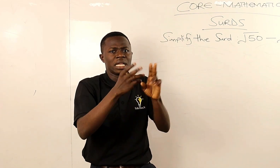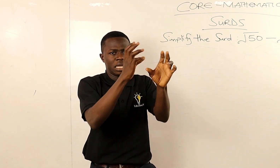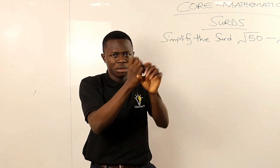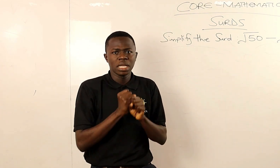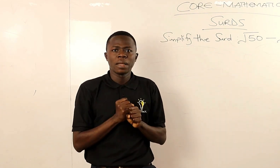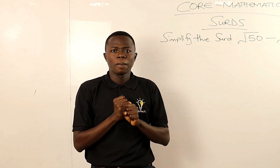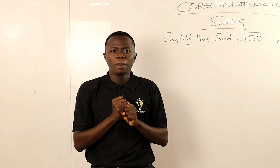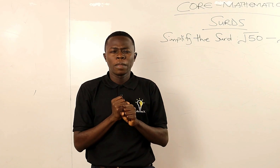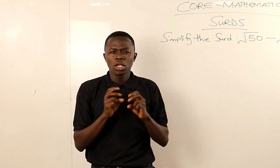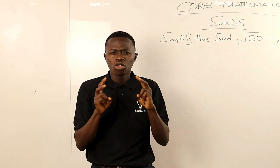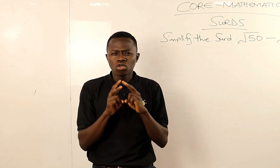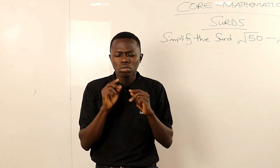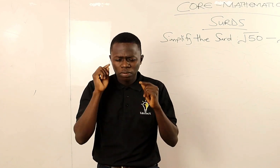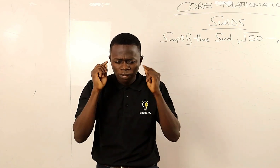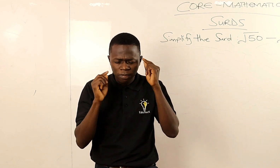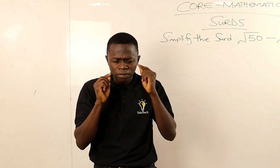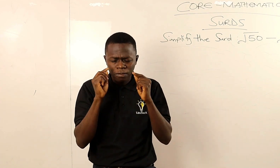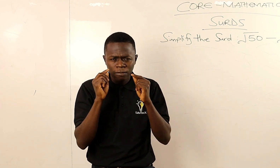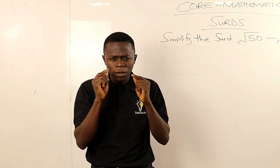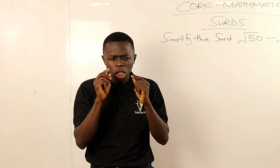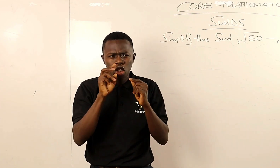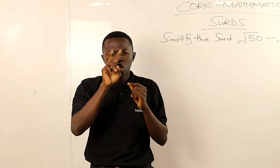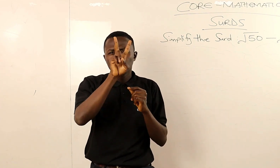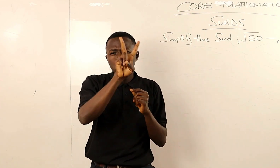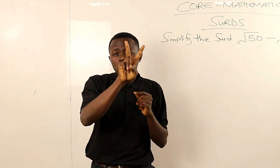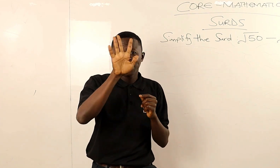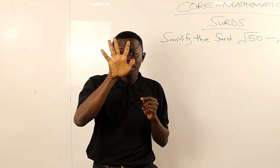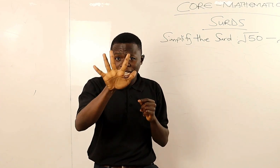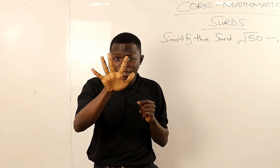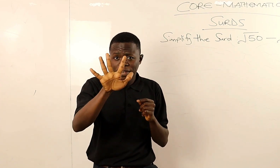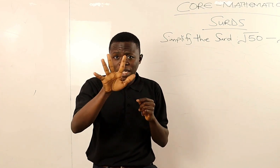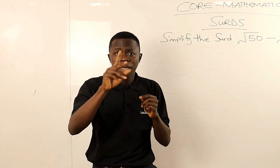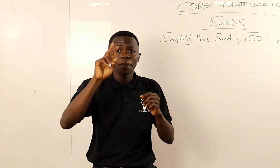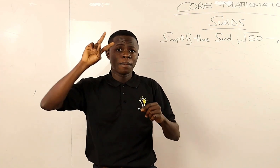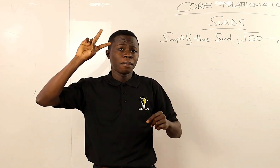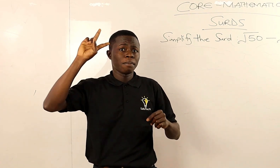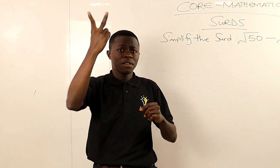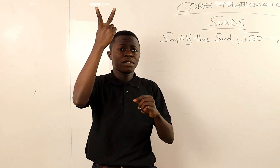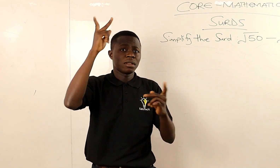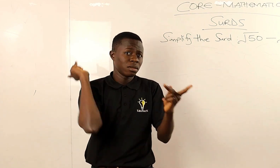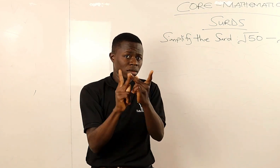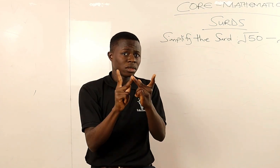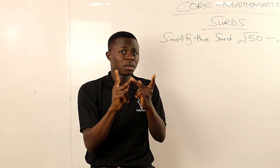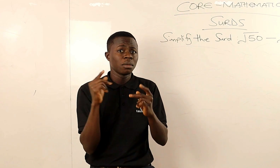number which is a perfect square multiplied by another number that will give us the number under the square root sign.